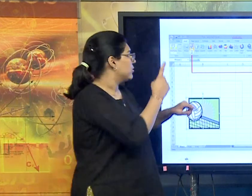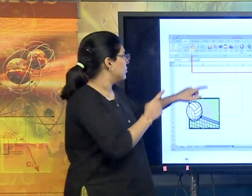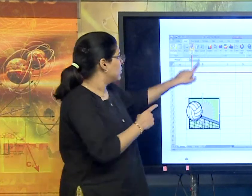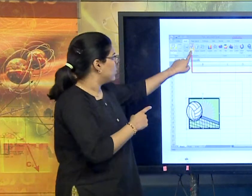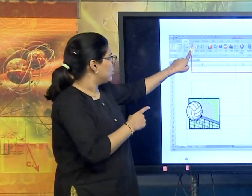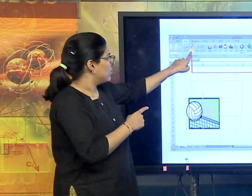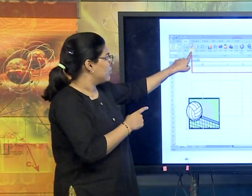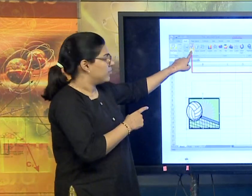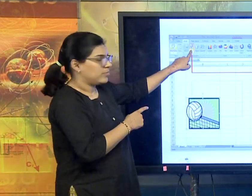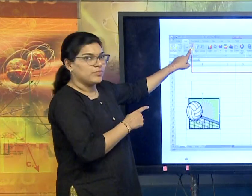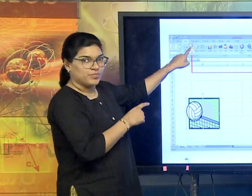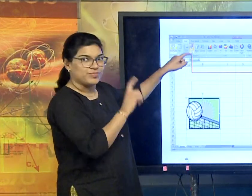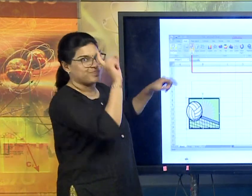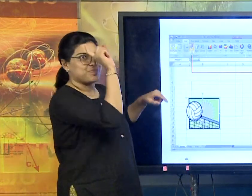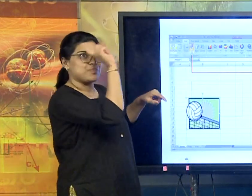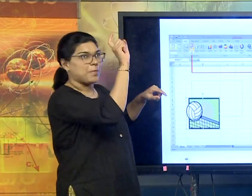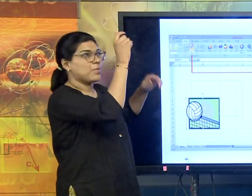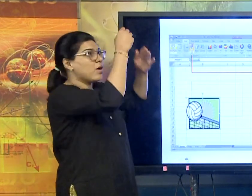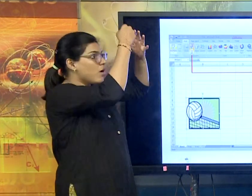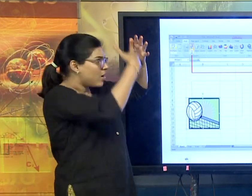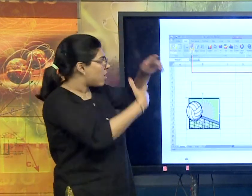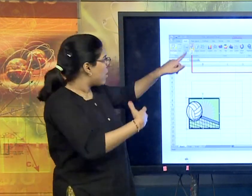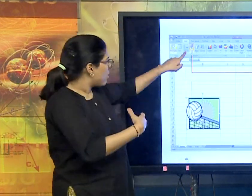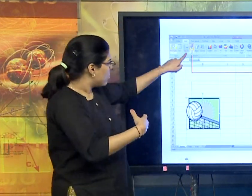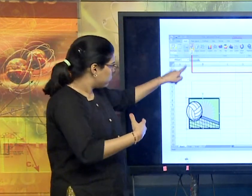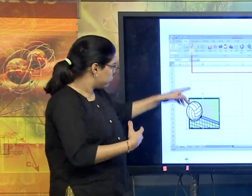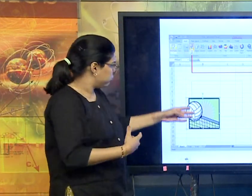And here, see, this is